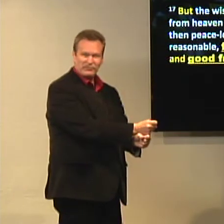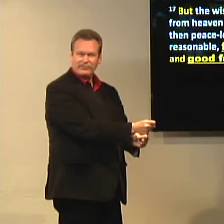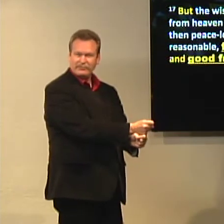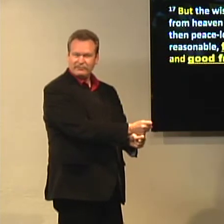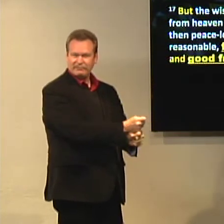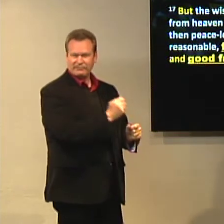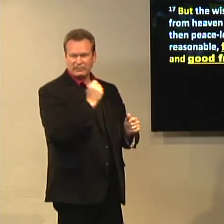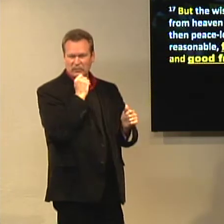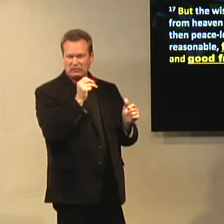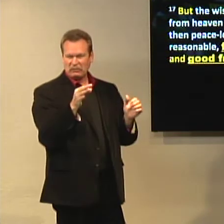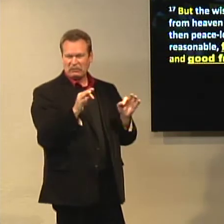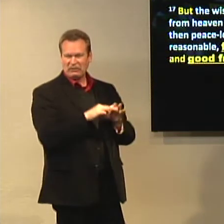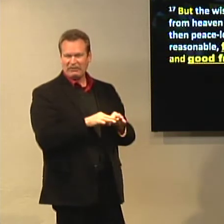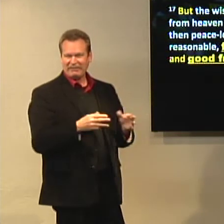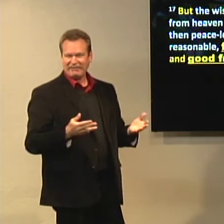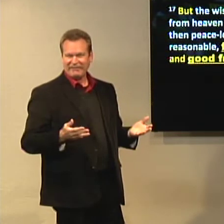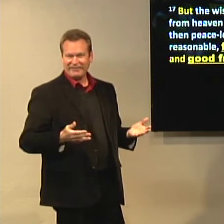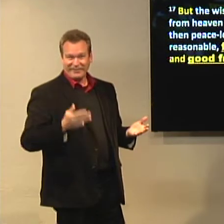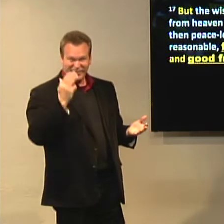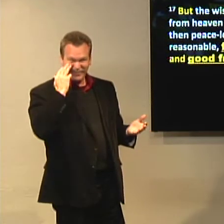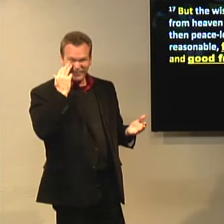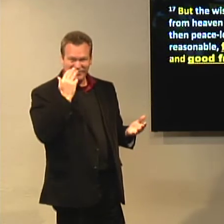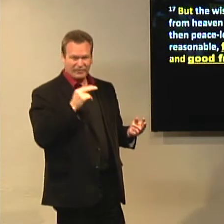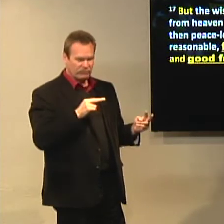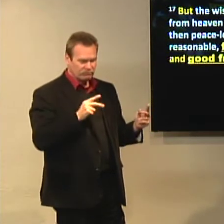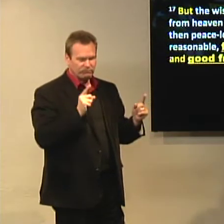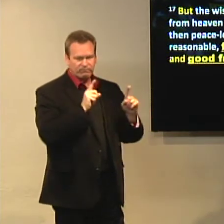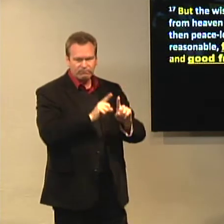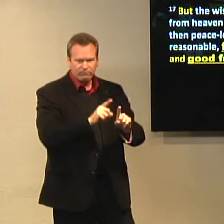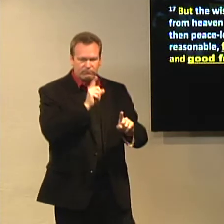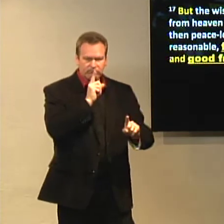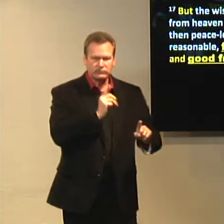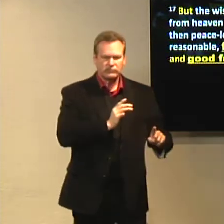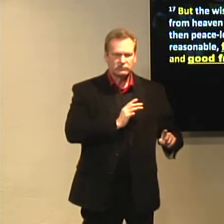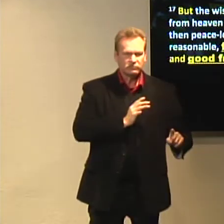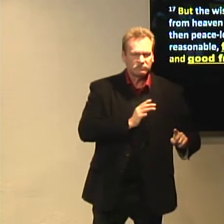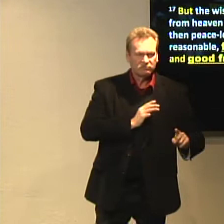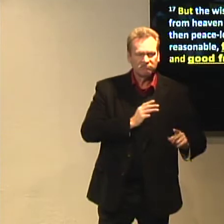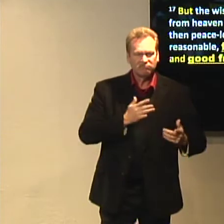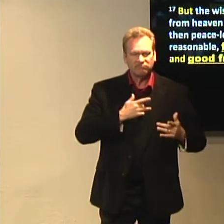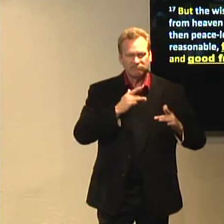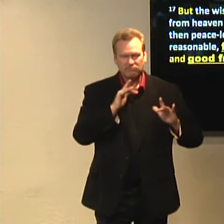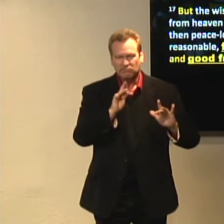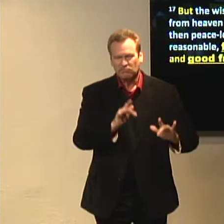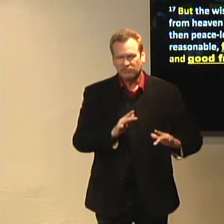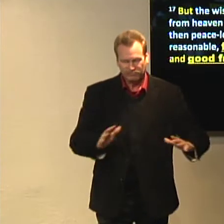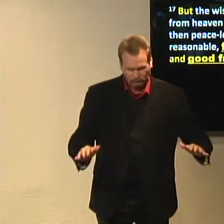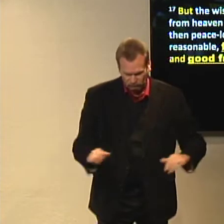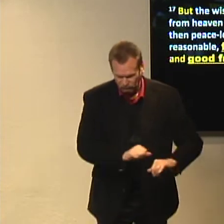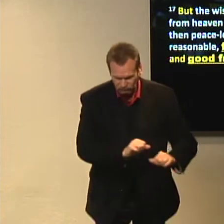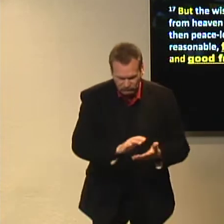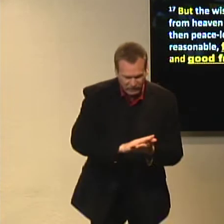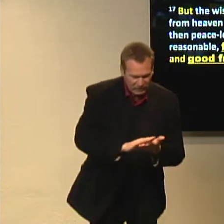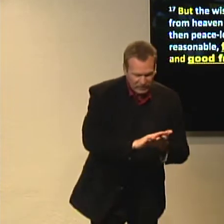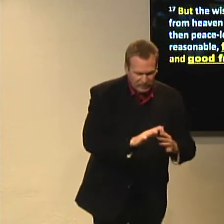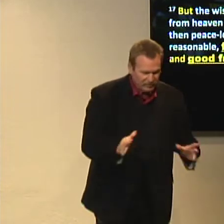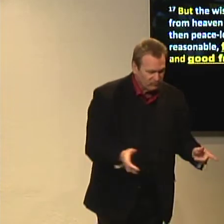of yelling at them and it just yelling, it's not worth it, it's just not important. We show mercy and we show